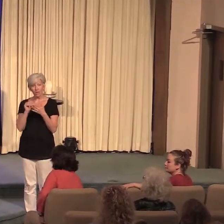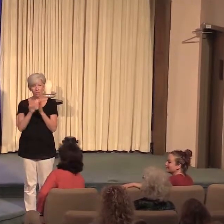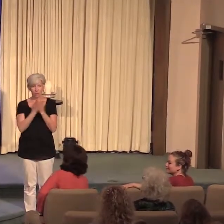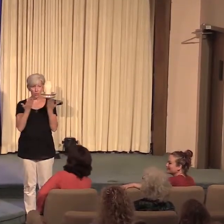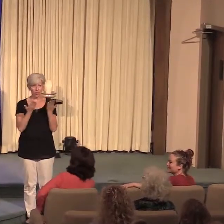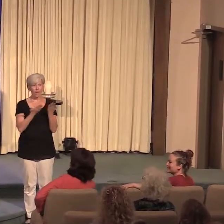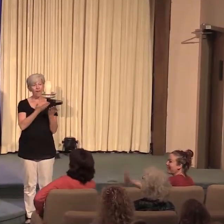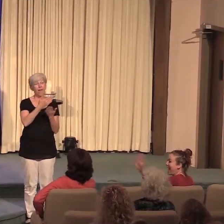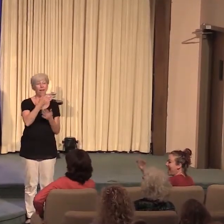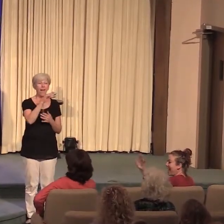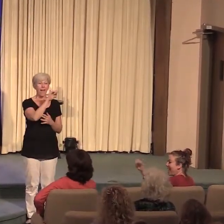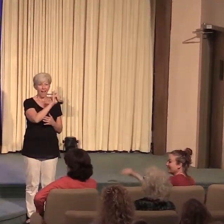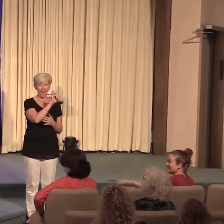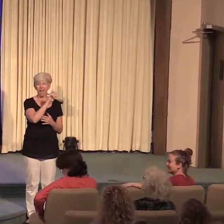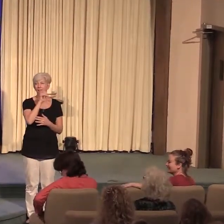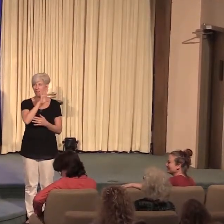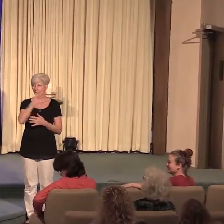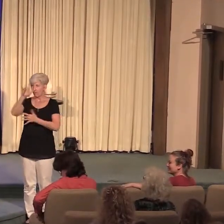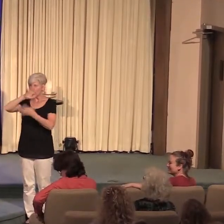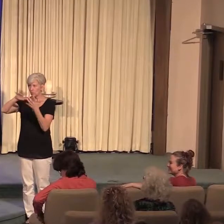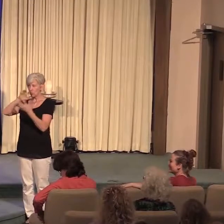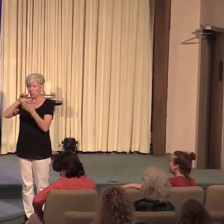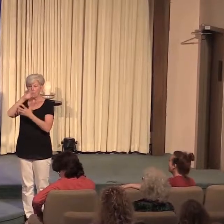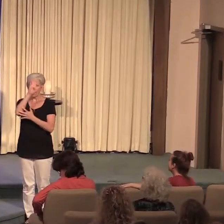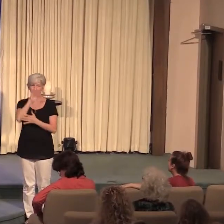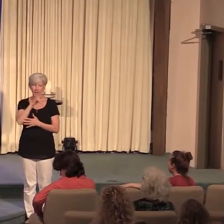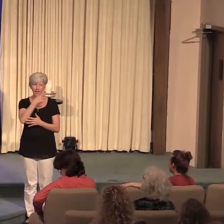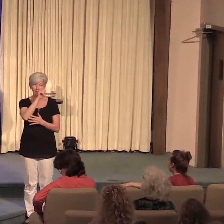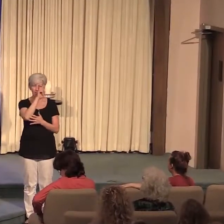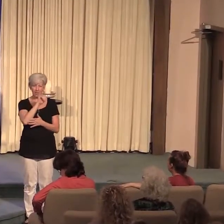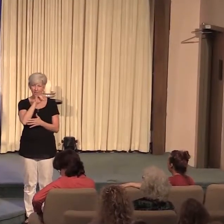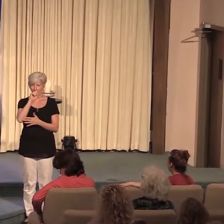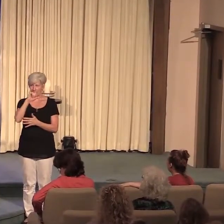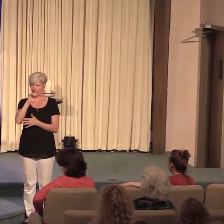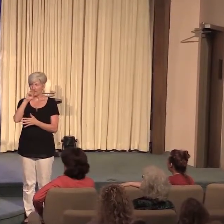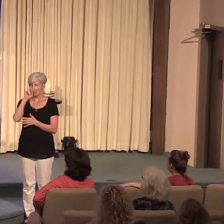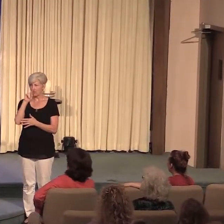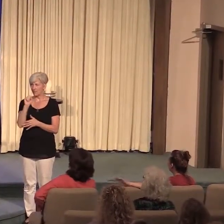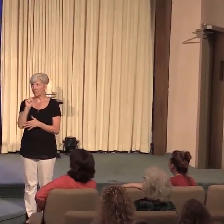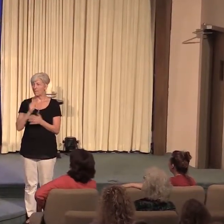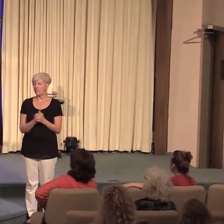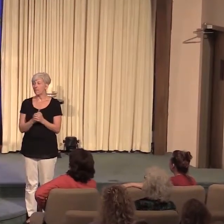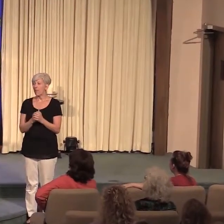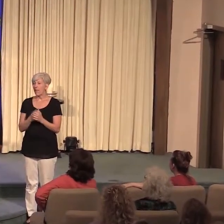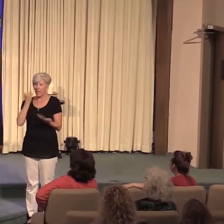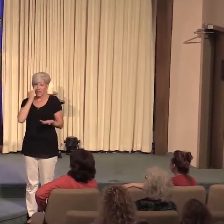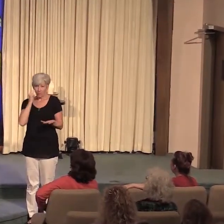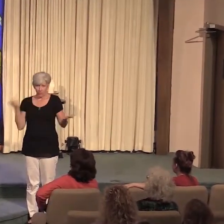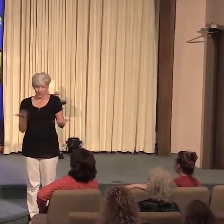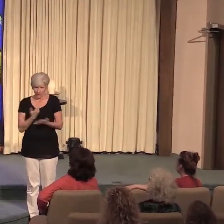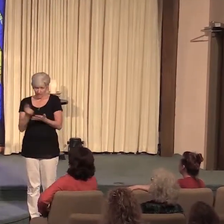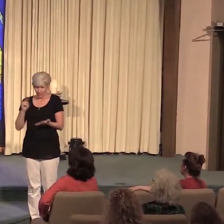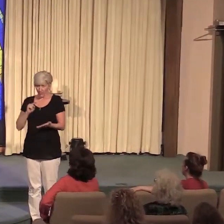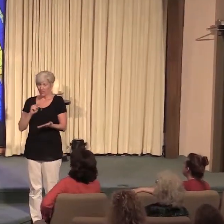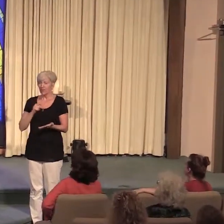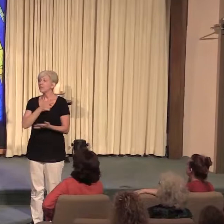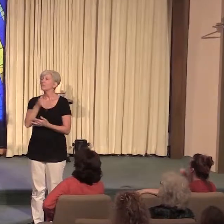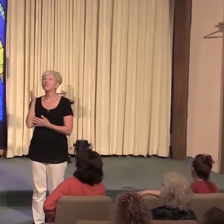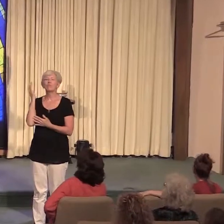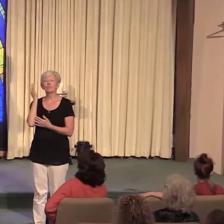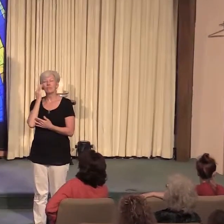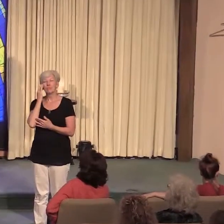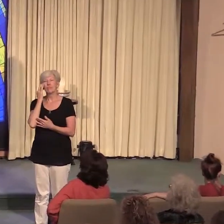of the Storm by Reverend Dr. Gary Simmons. And if you were with us last week, you know that when